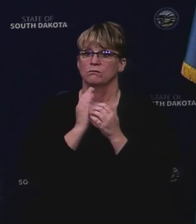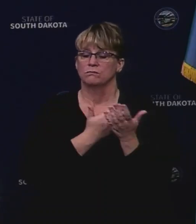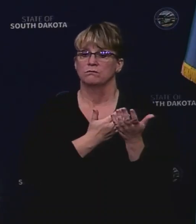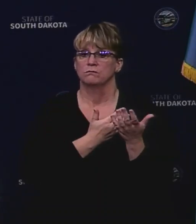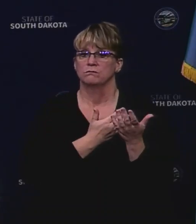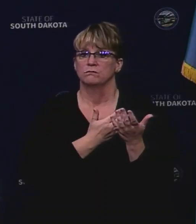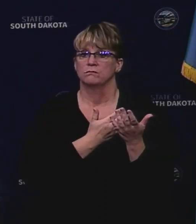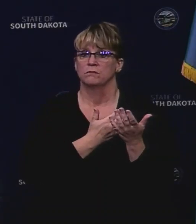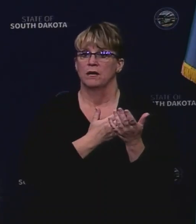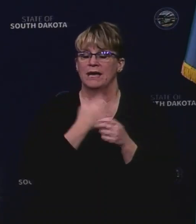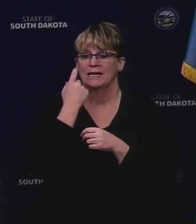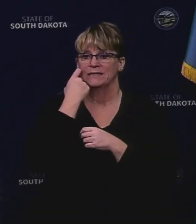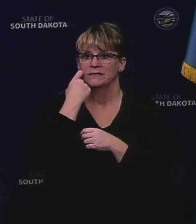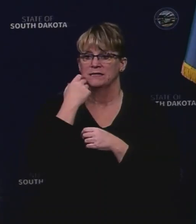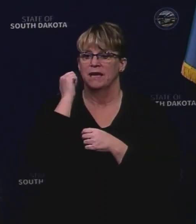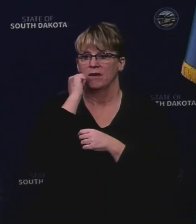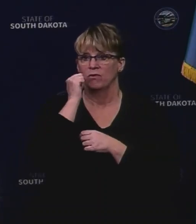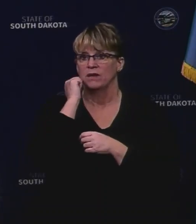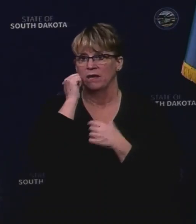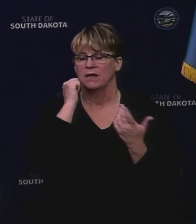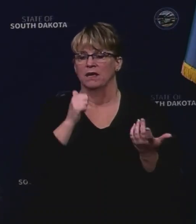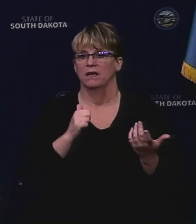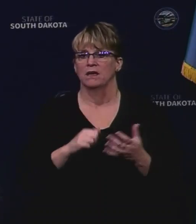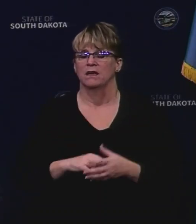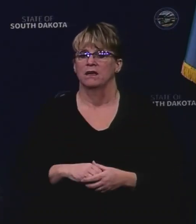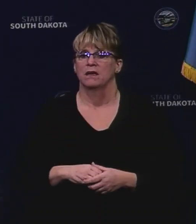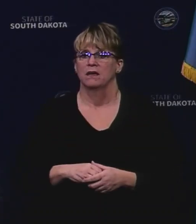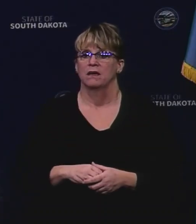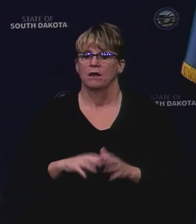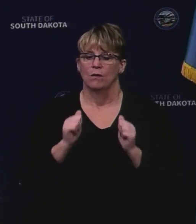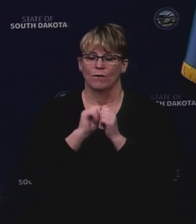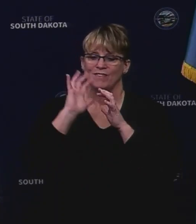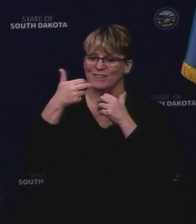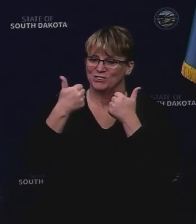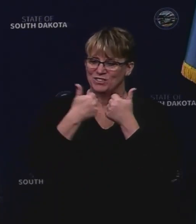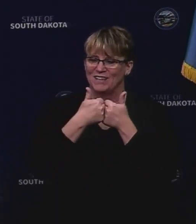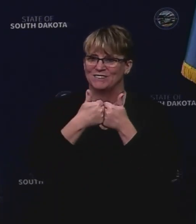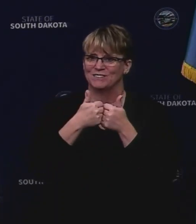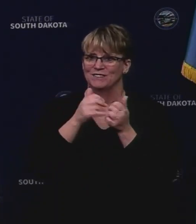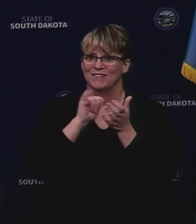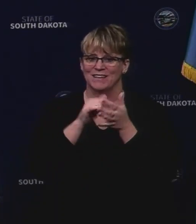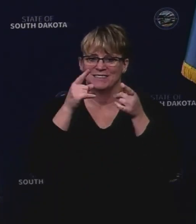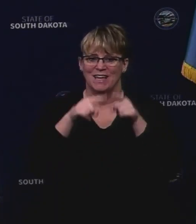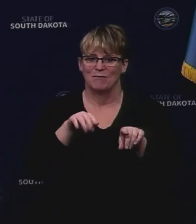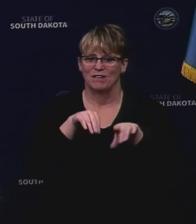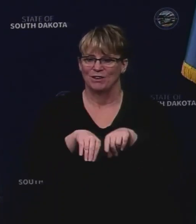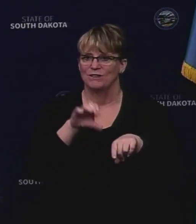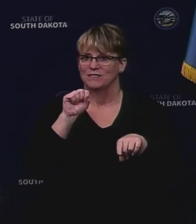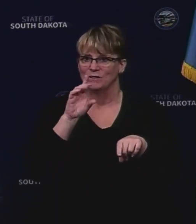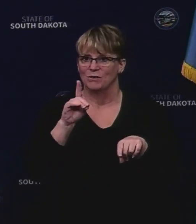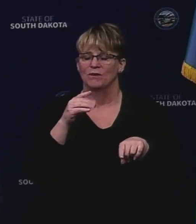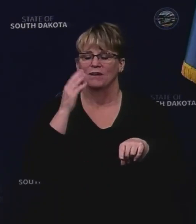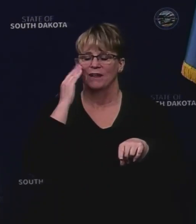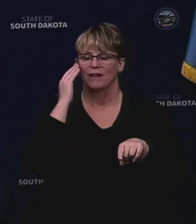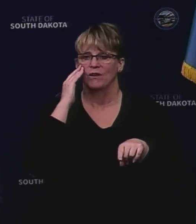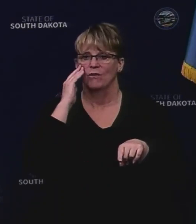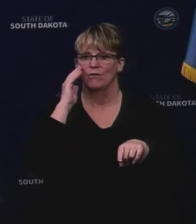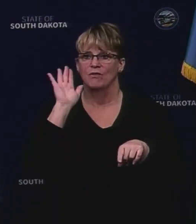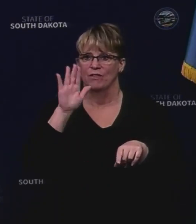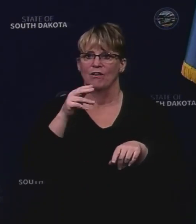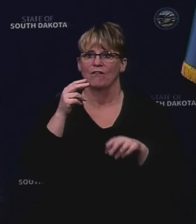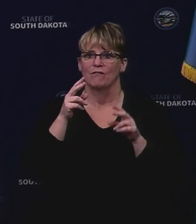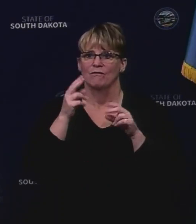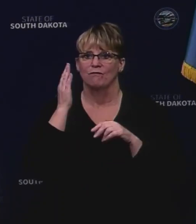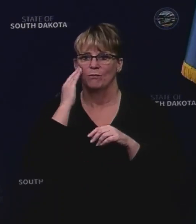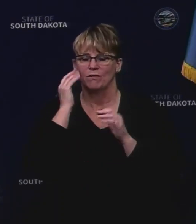us. And lately, it's been on a daily basis on the challenges we're seeing here on the ground in South Dakota, and I know they're very familiar with